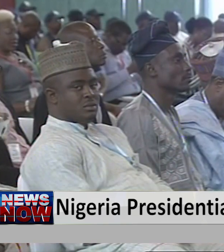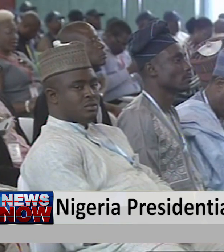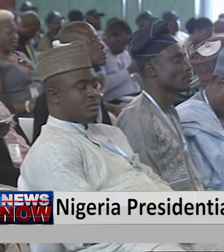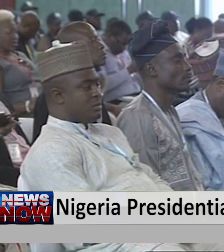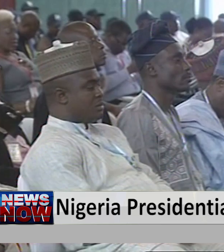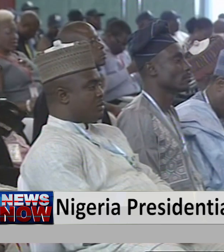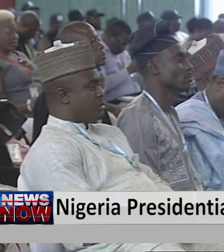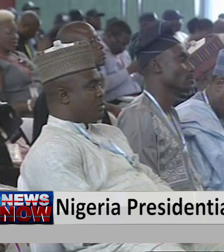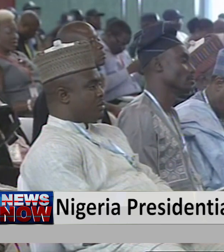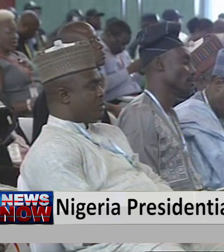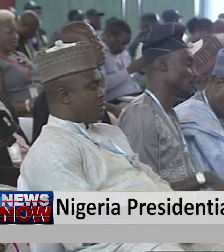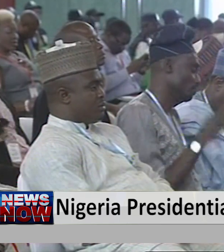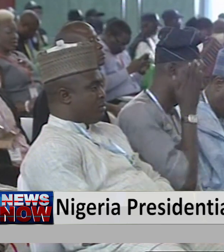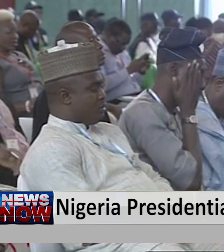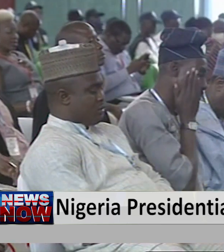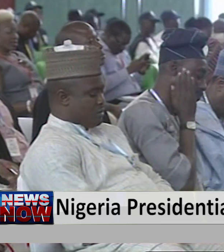That's the result for